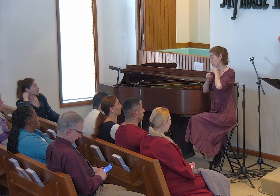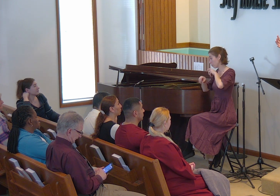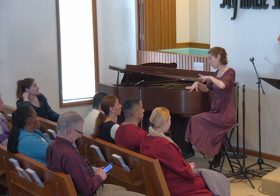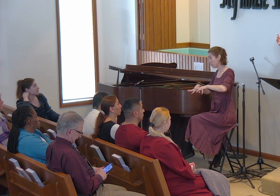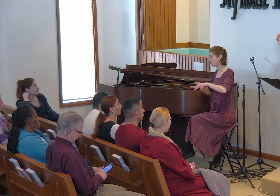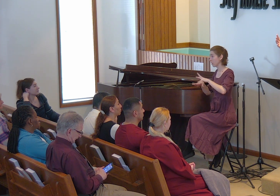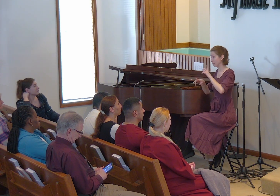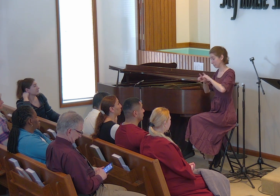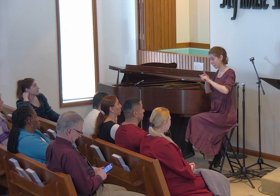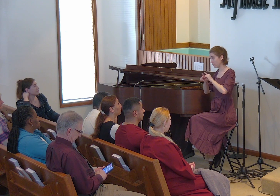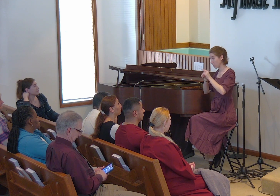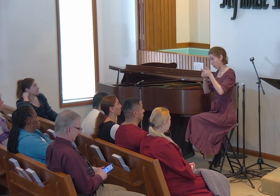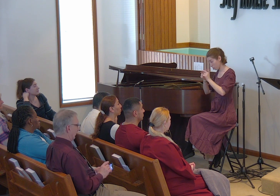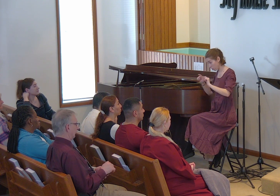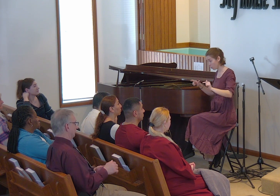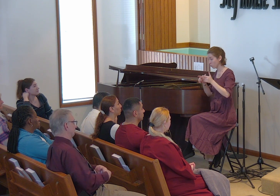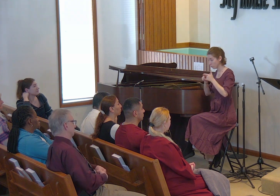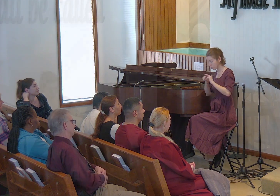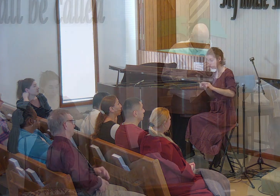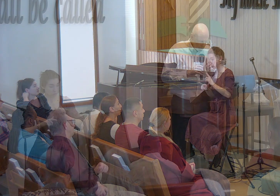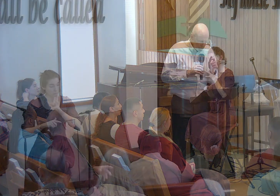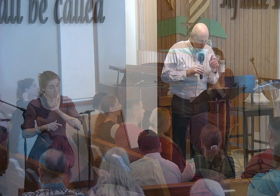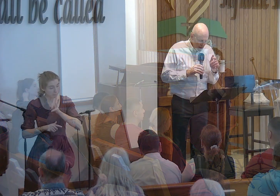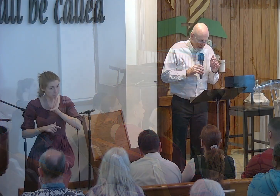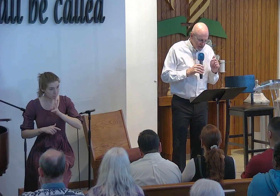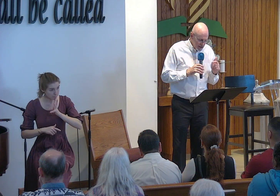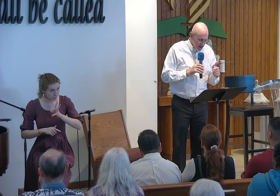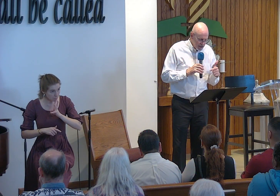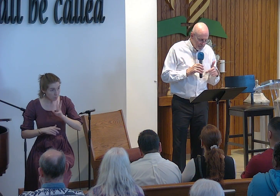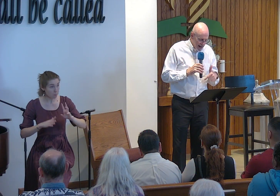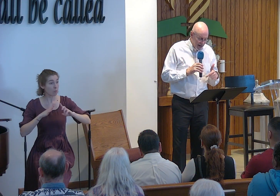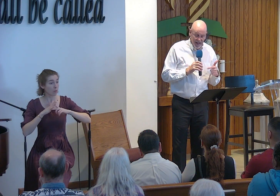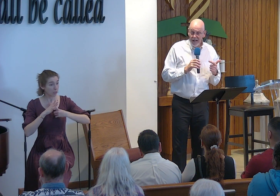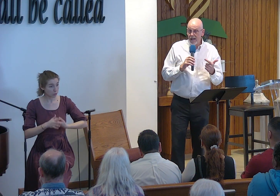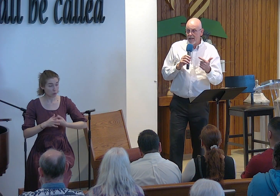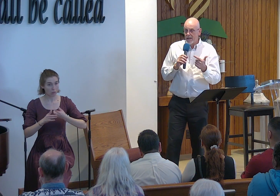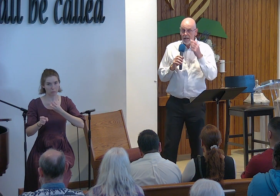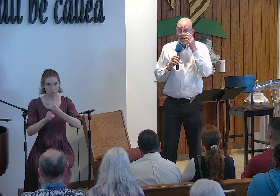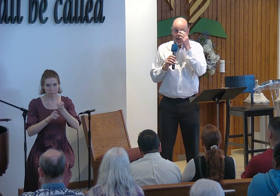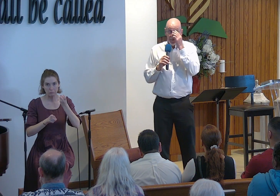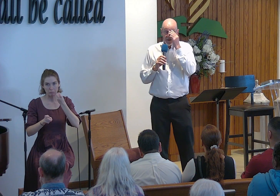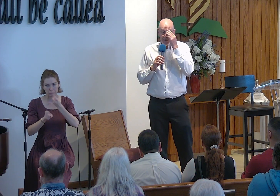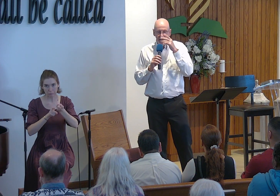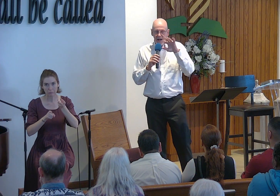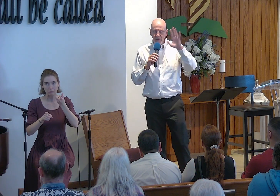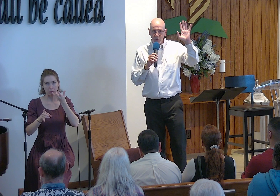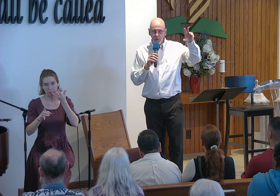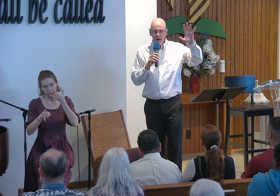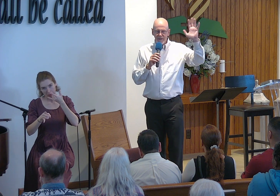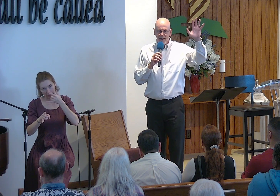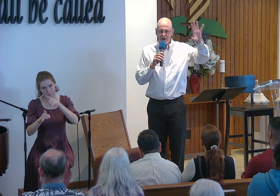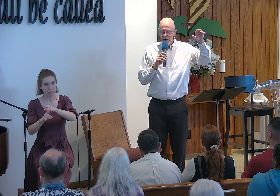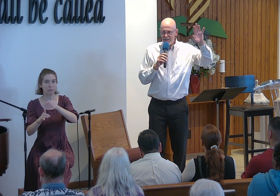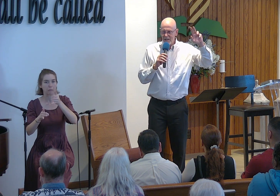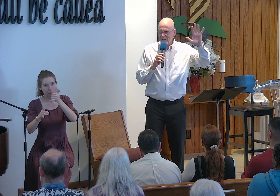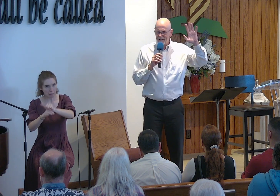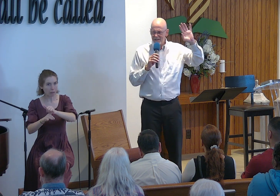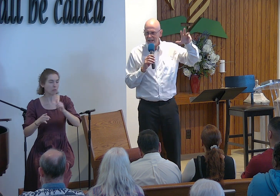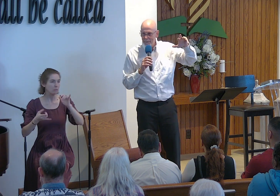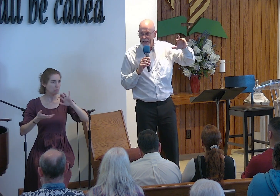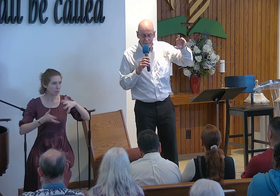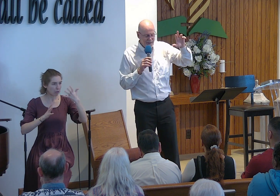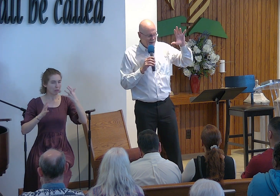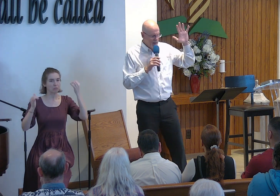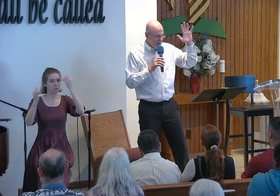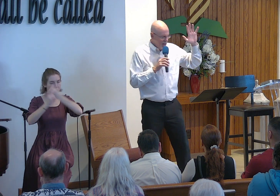these other languages. And they started to mock the disciples and said, oh, they're drunk, they're crazy, this